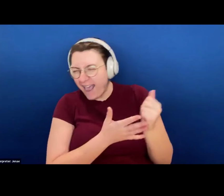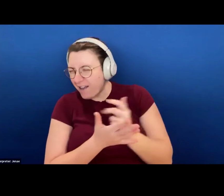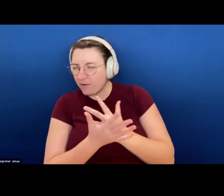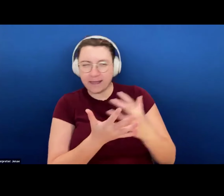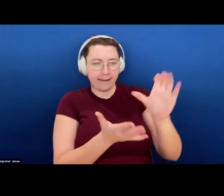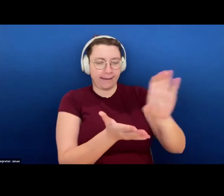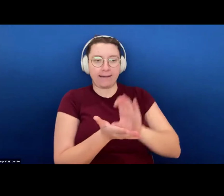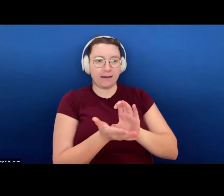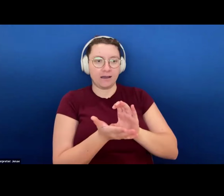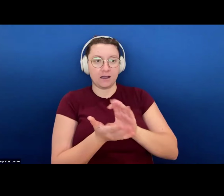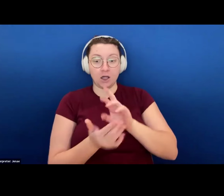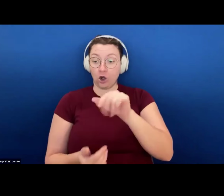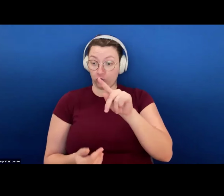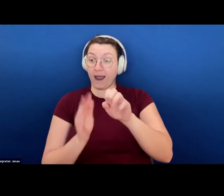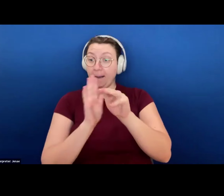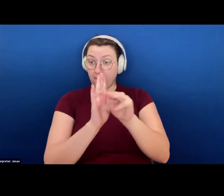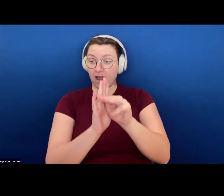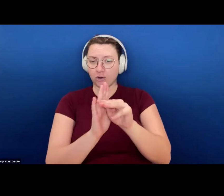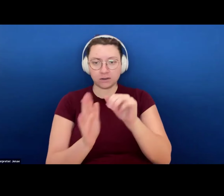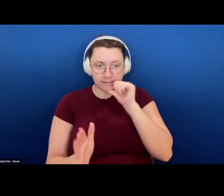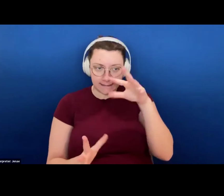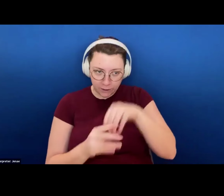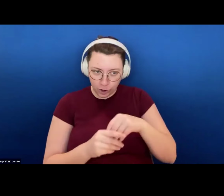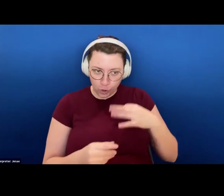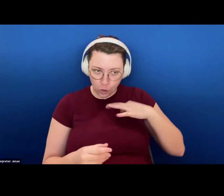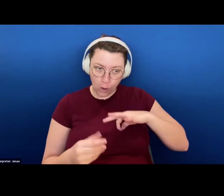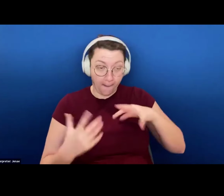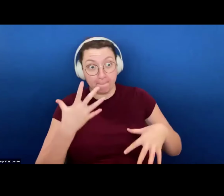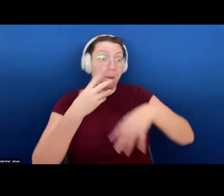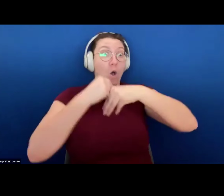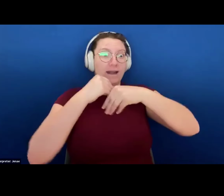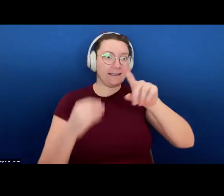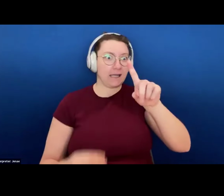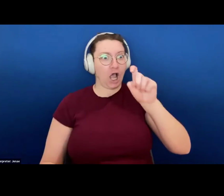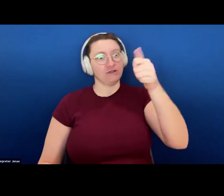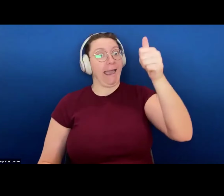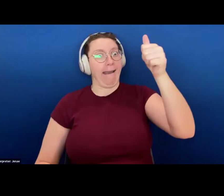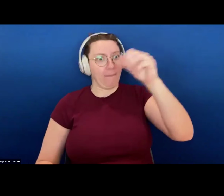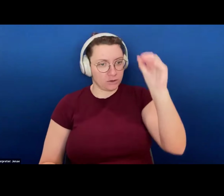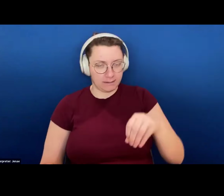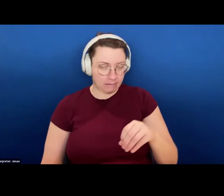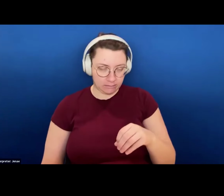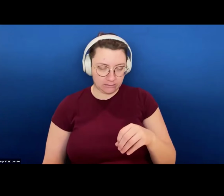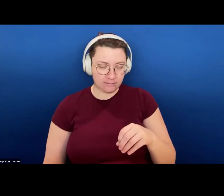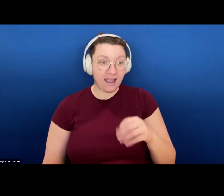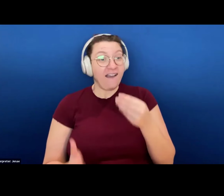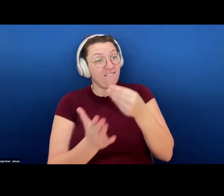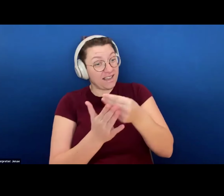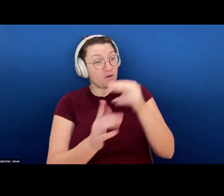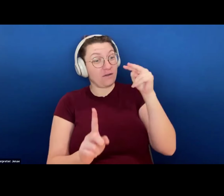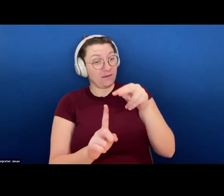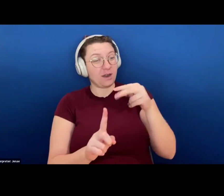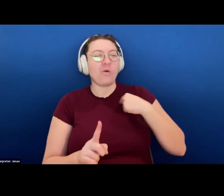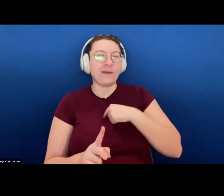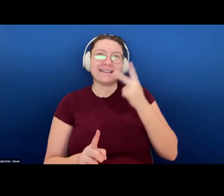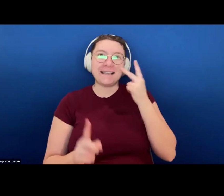rate model that calculated that rate doesn't include a bonus. That's our actual cost. So if you look at it from a fiscal standpoint, we see it